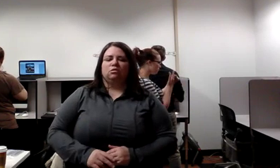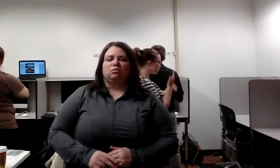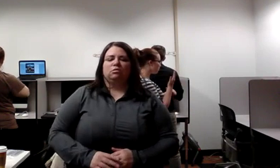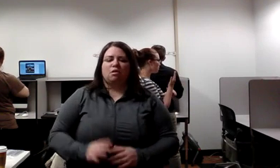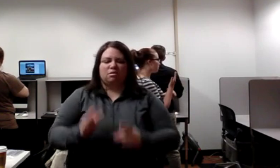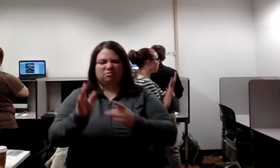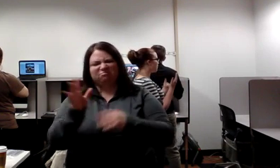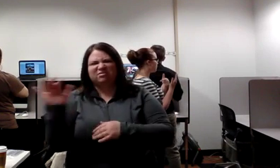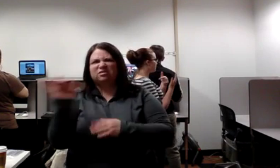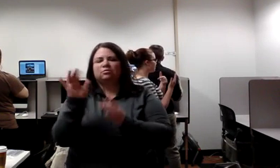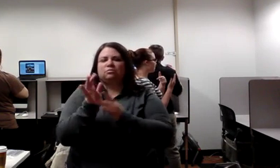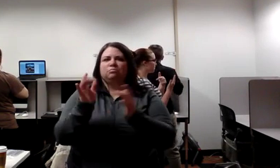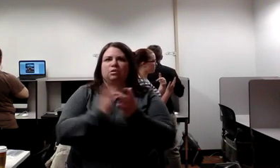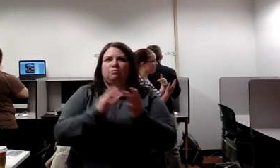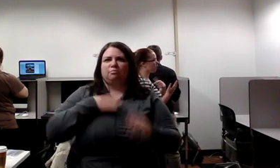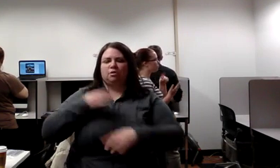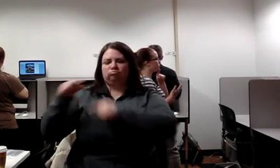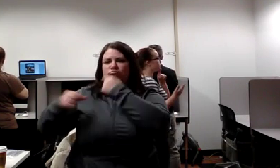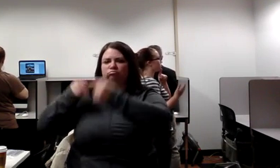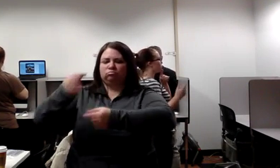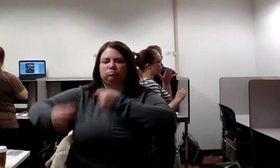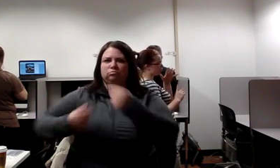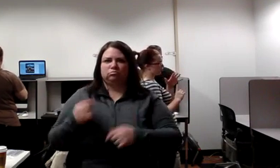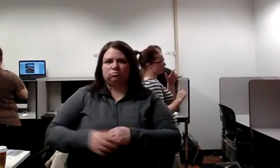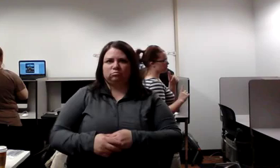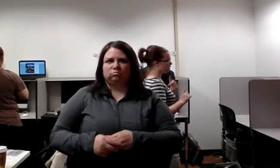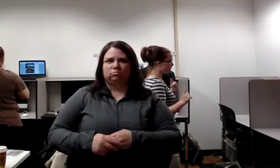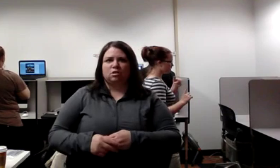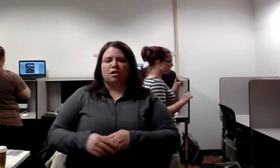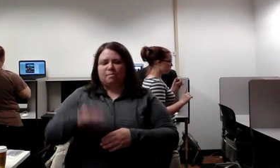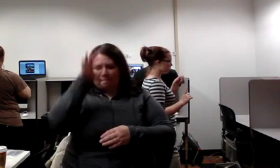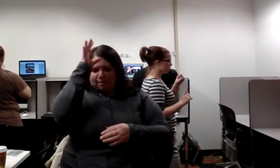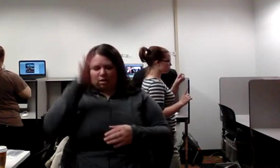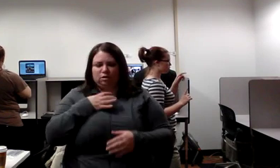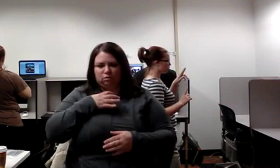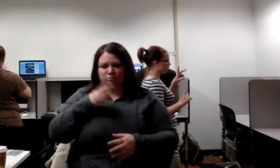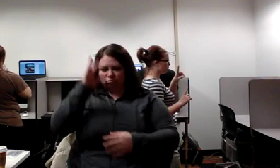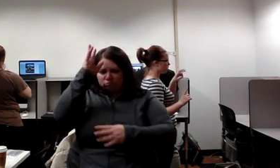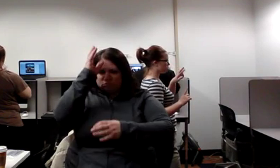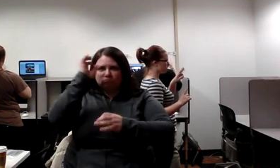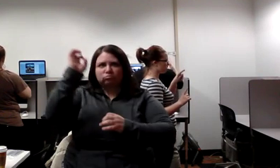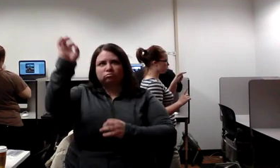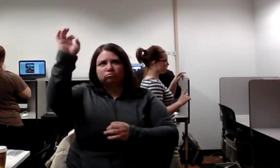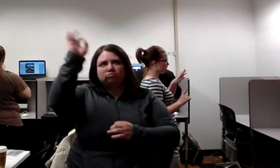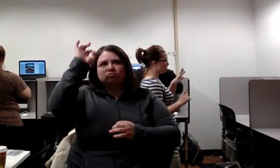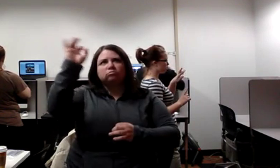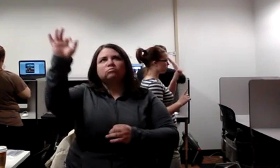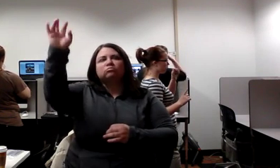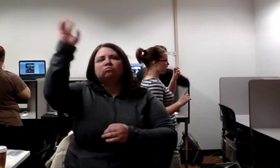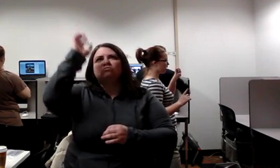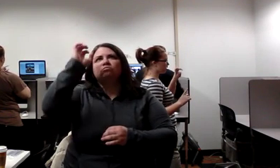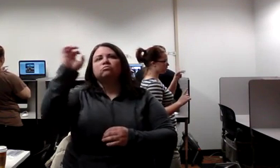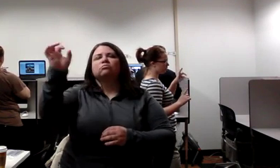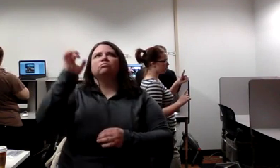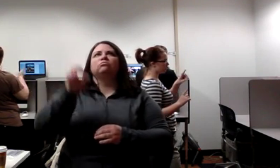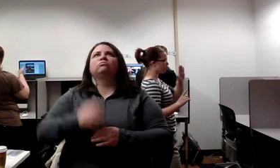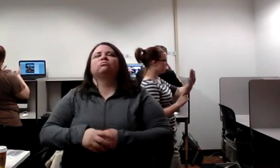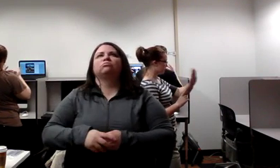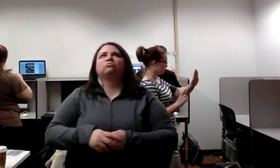generation. It was created by a fellow named Stuart Brand, not far from here in Menlo Park, and he brought it to life with his poetic